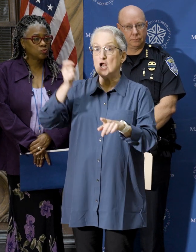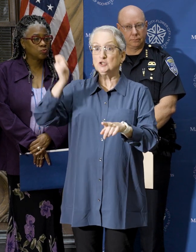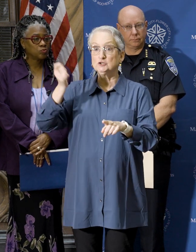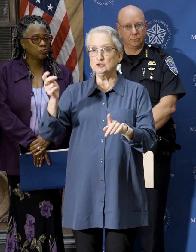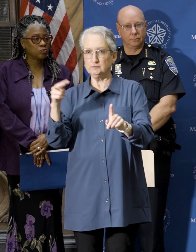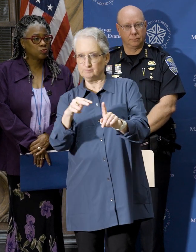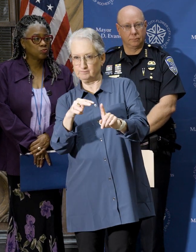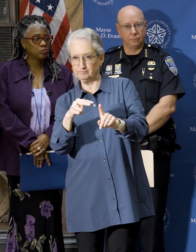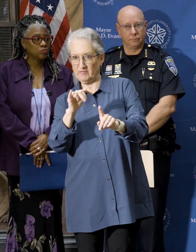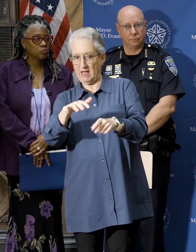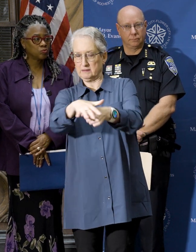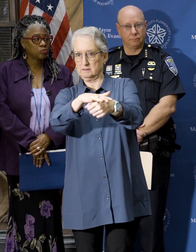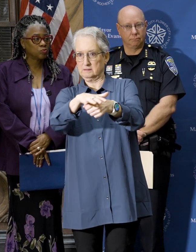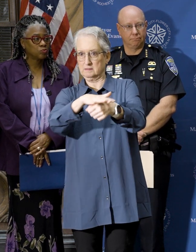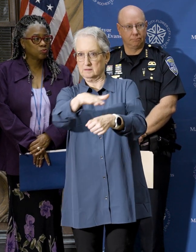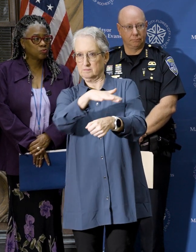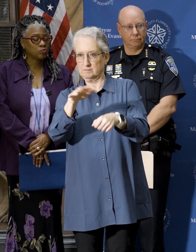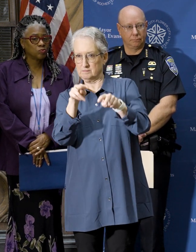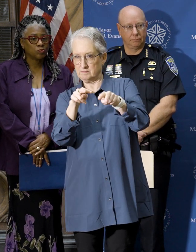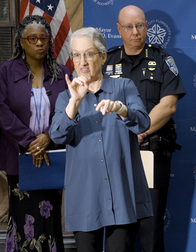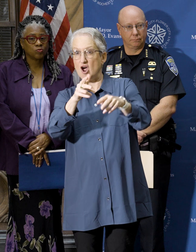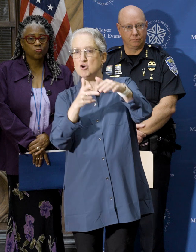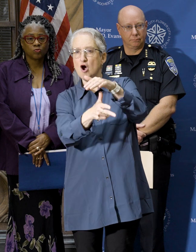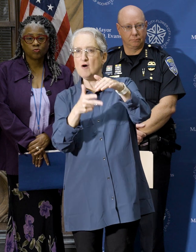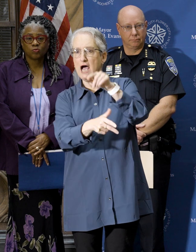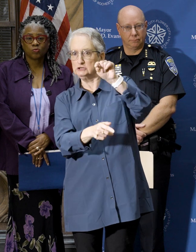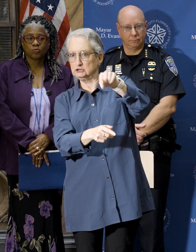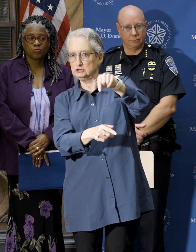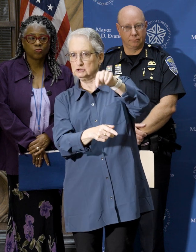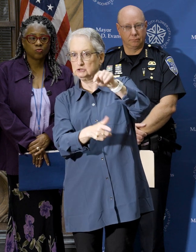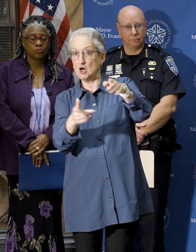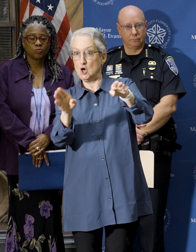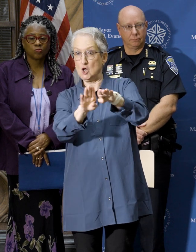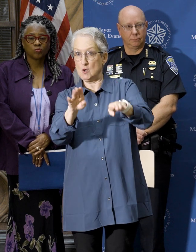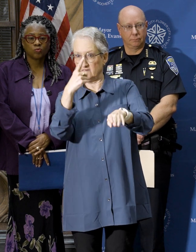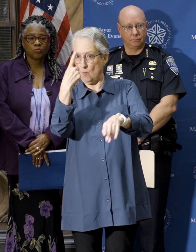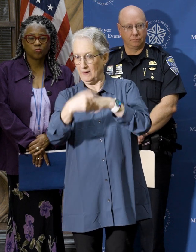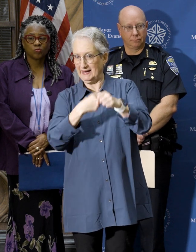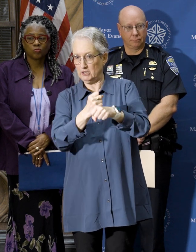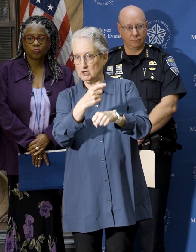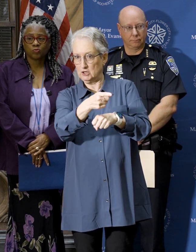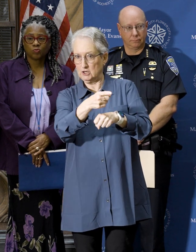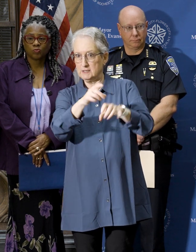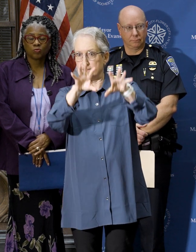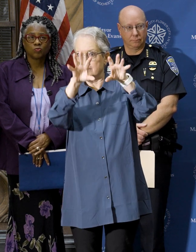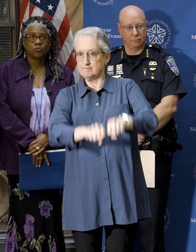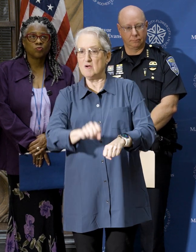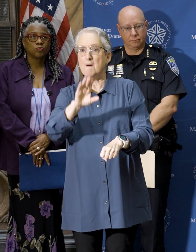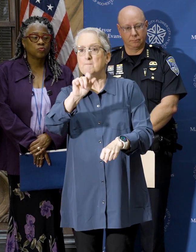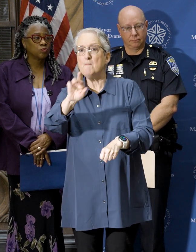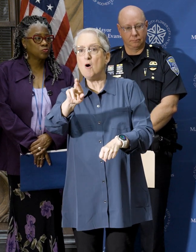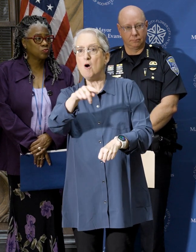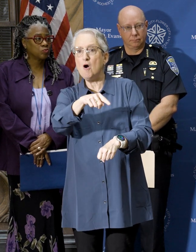requires them to deconvert the garage, take out the bar, close the garage for a year, take down the illegal roof deck that they had built,